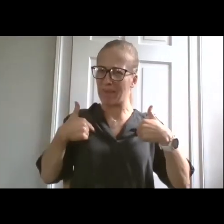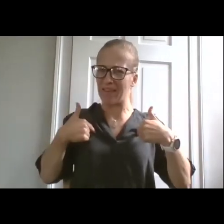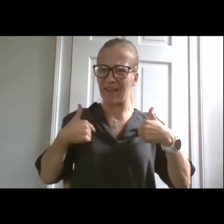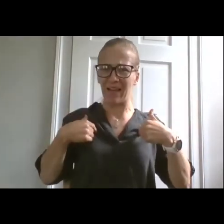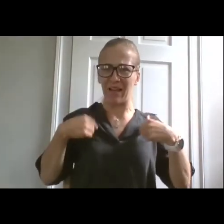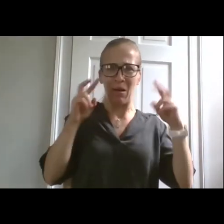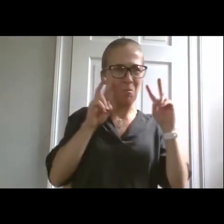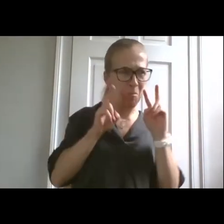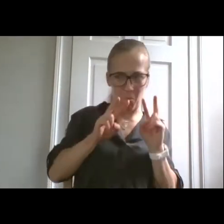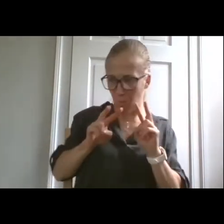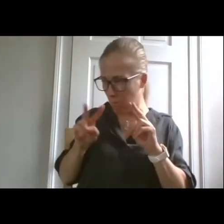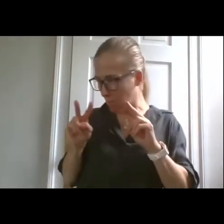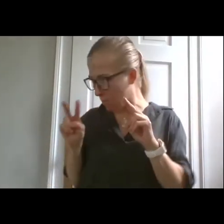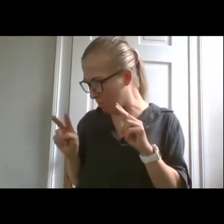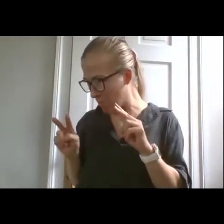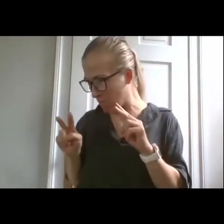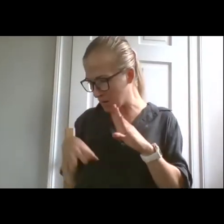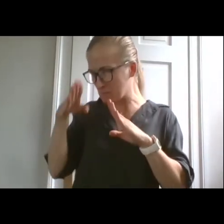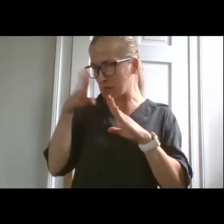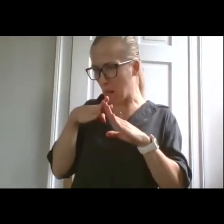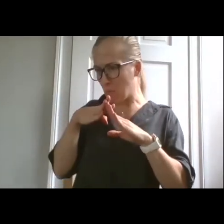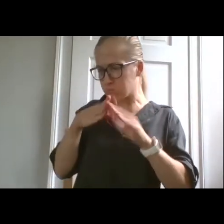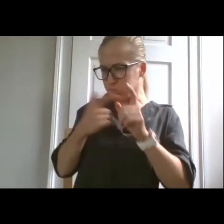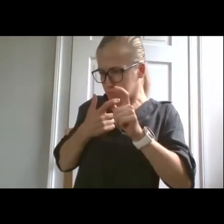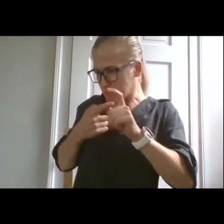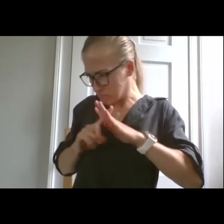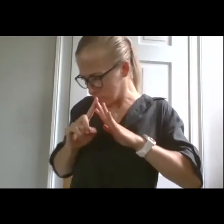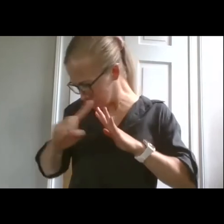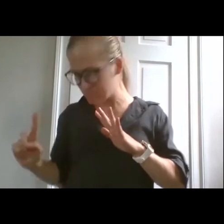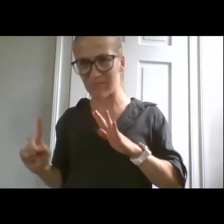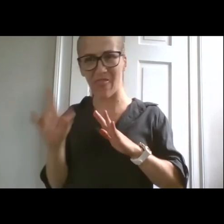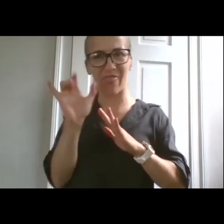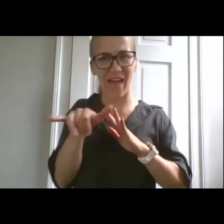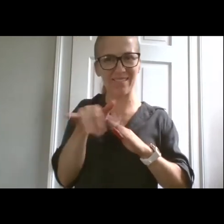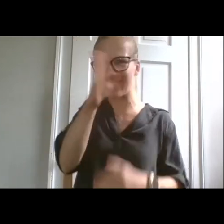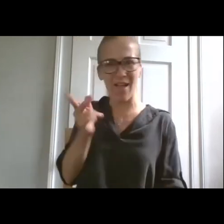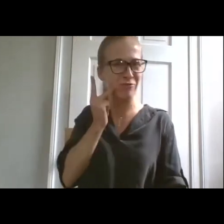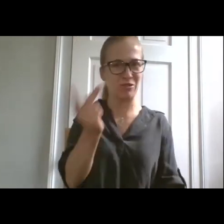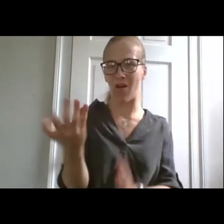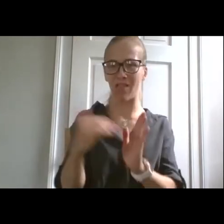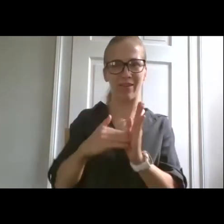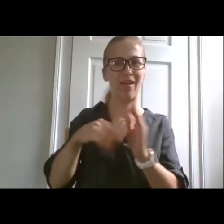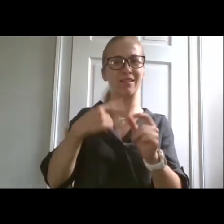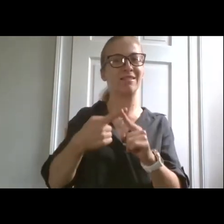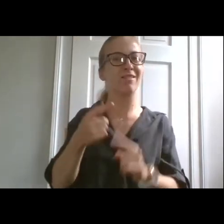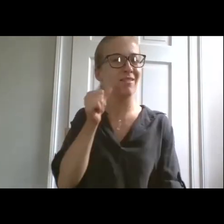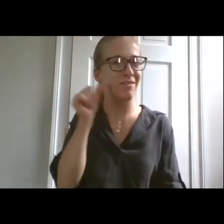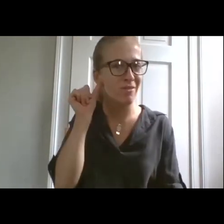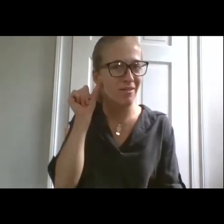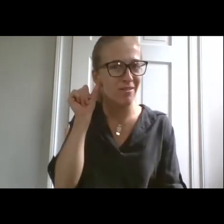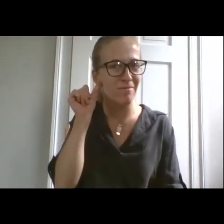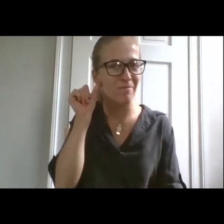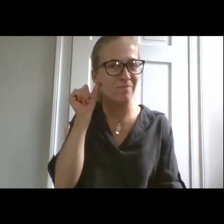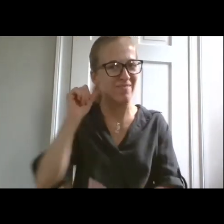away, got to the top of the escalator and walked away as quickly as I could. And I never saw Paul again until yesterday.